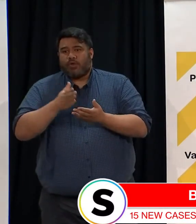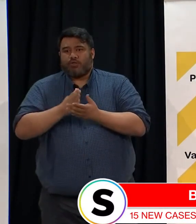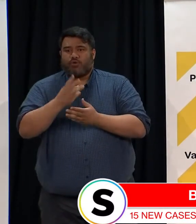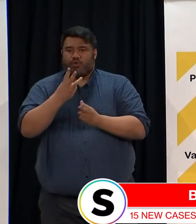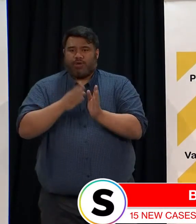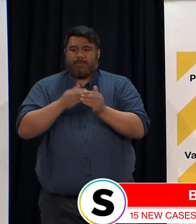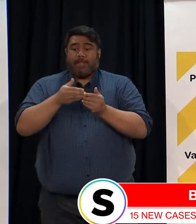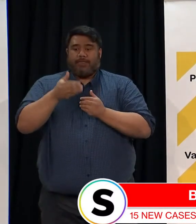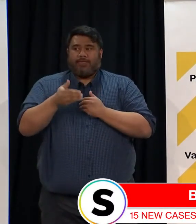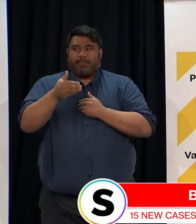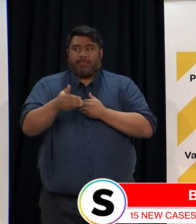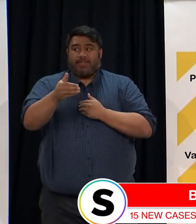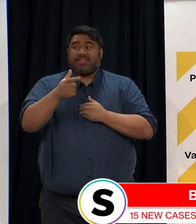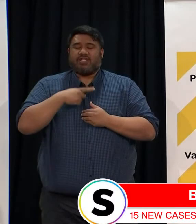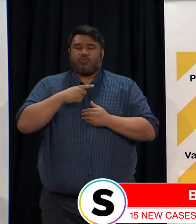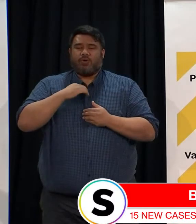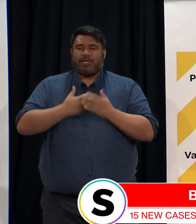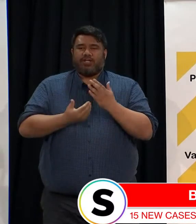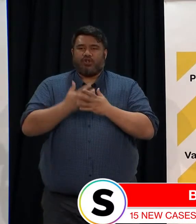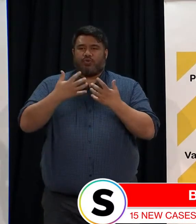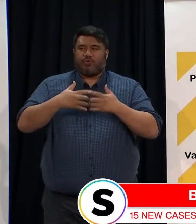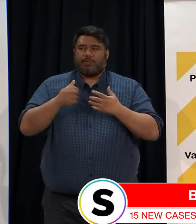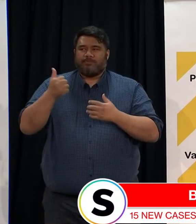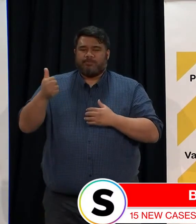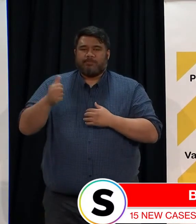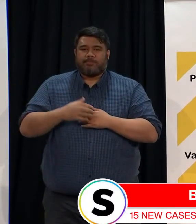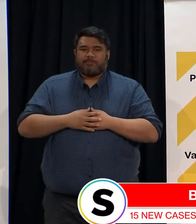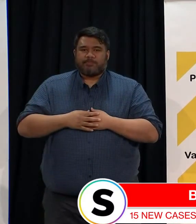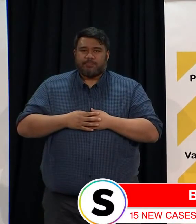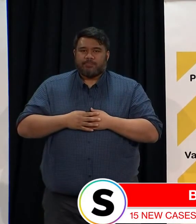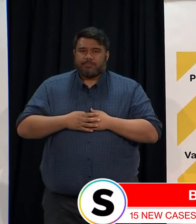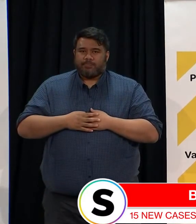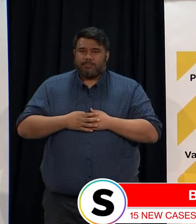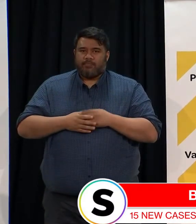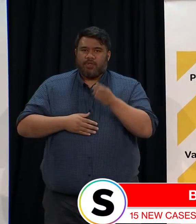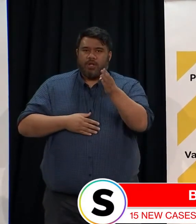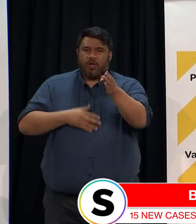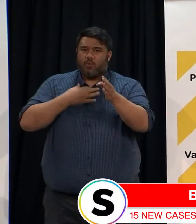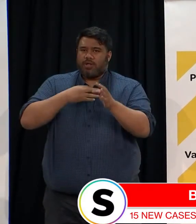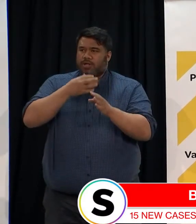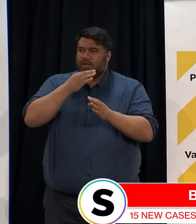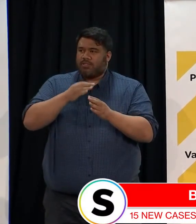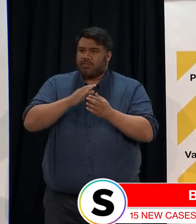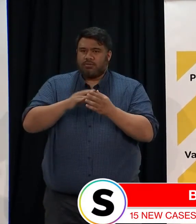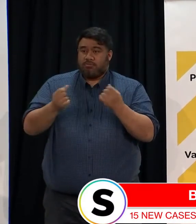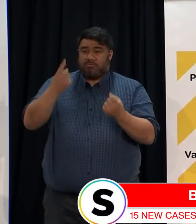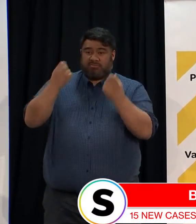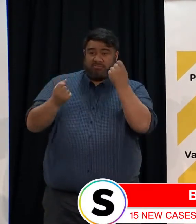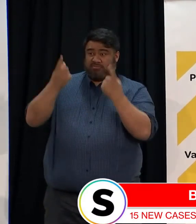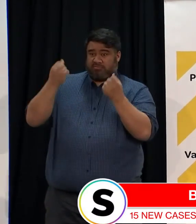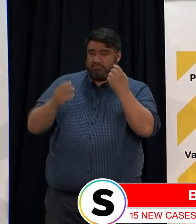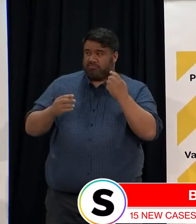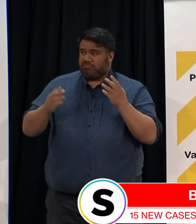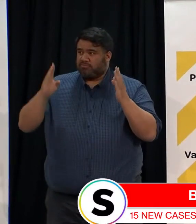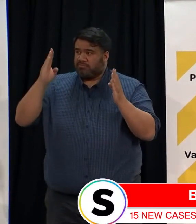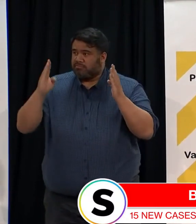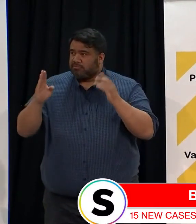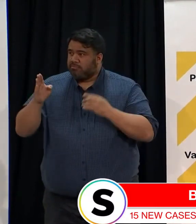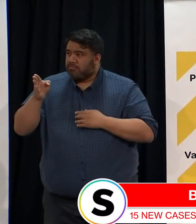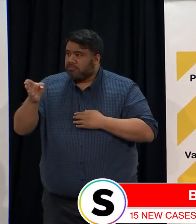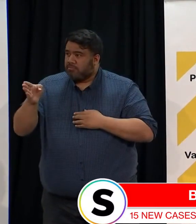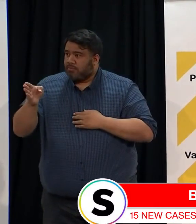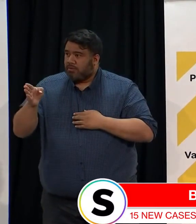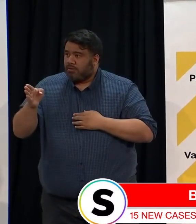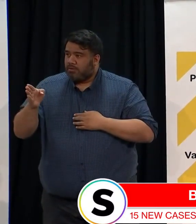support that next round of vaccinations. Thank you very much, everybody. Both, the average of the past few months has been